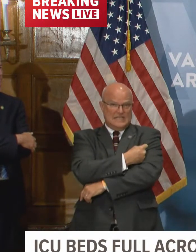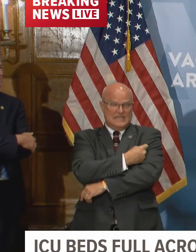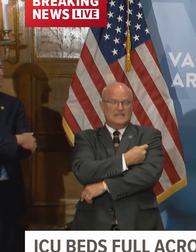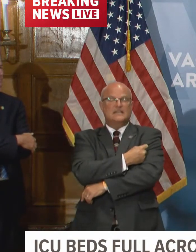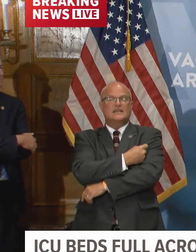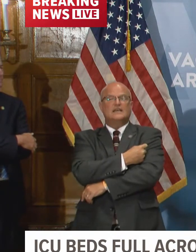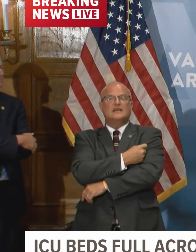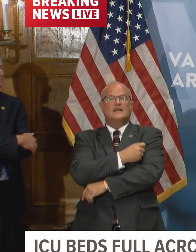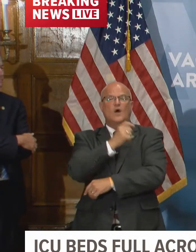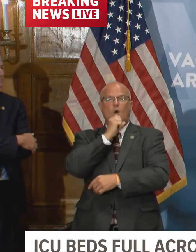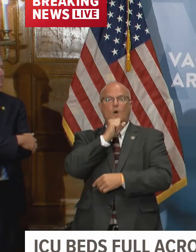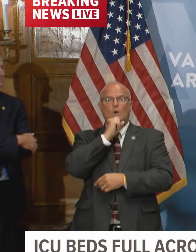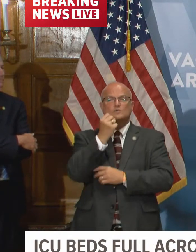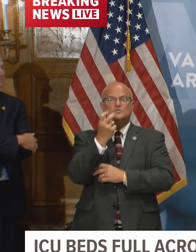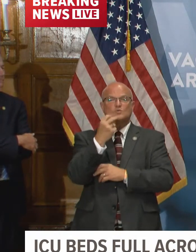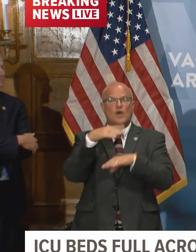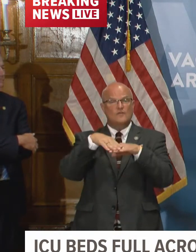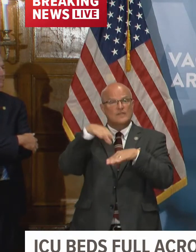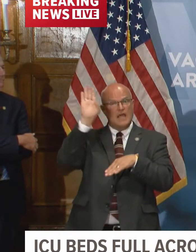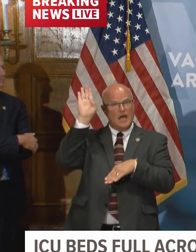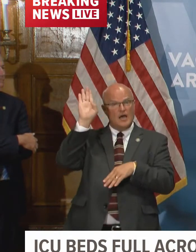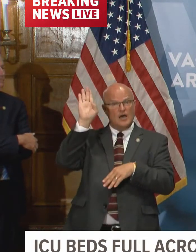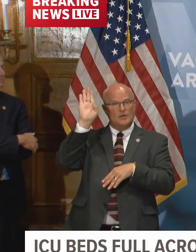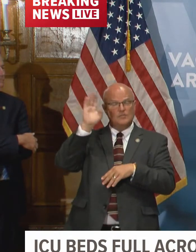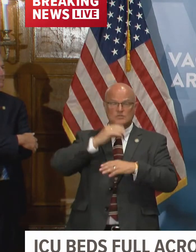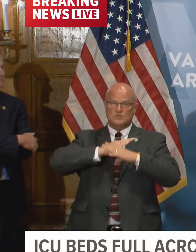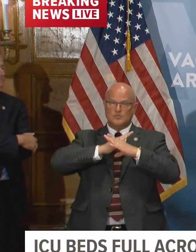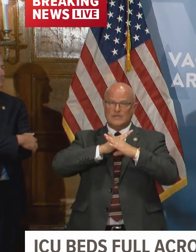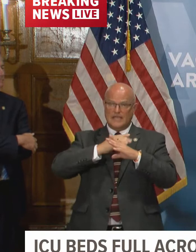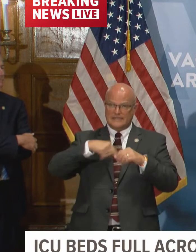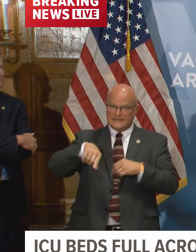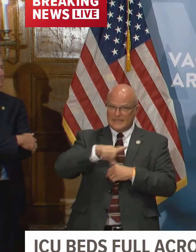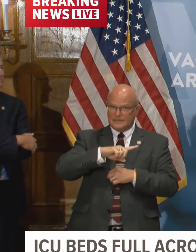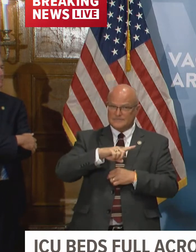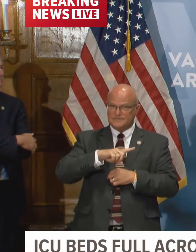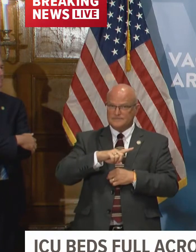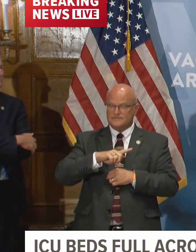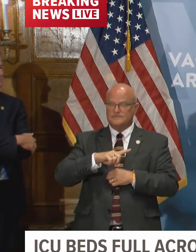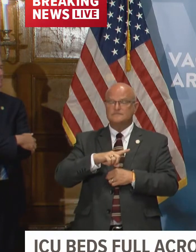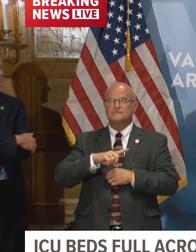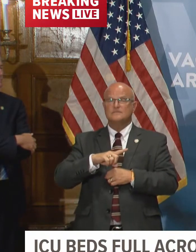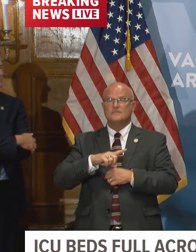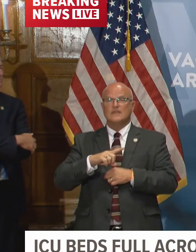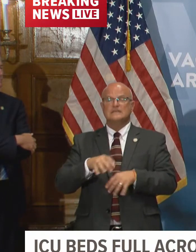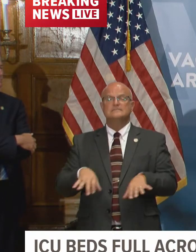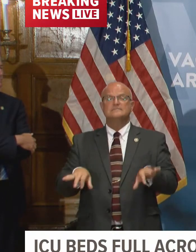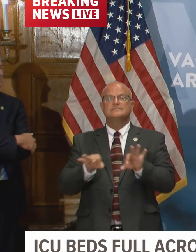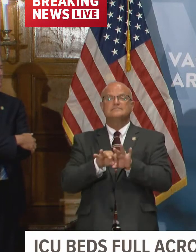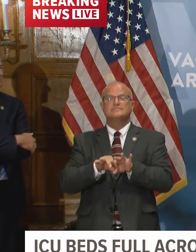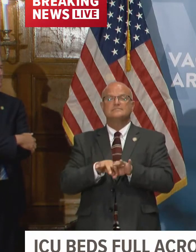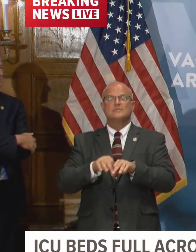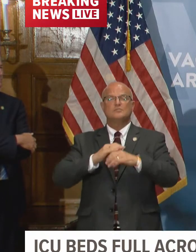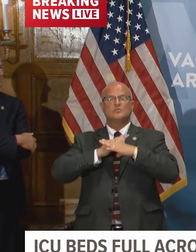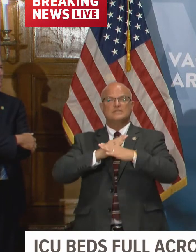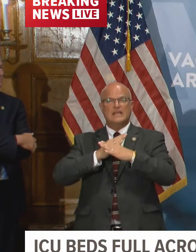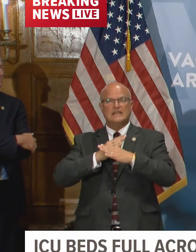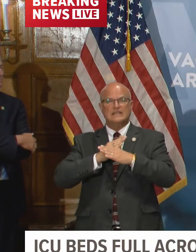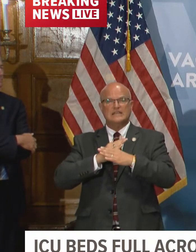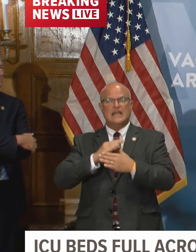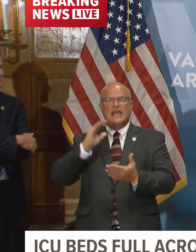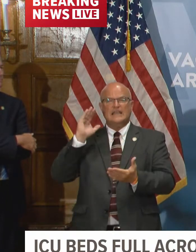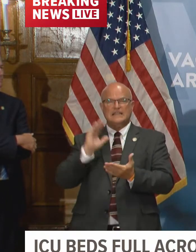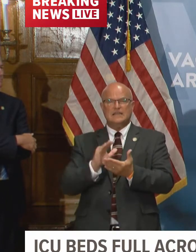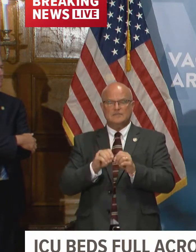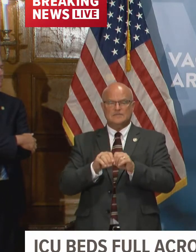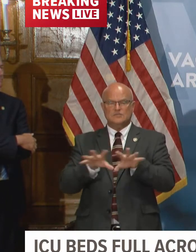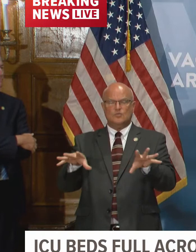those individuals 12 and older to protect them. It is essential to protect those individuals and to limit the spread in